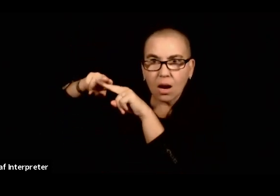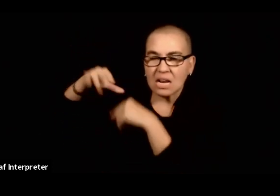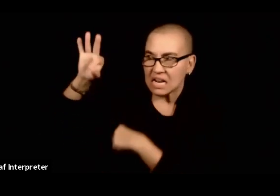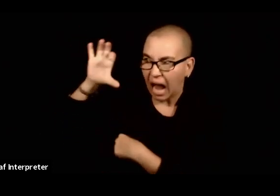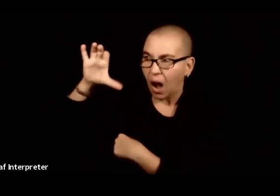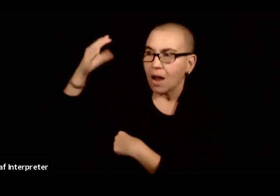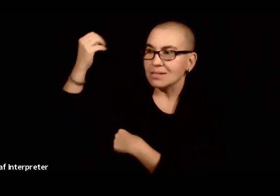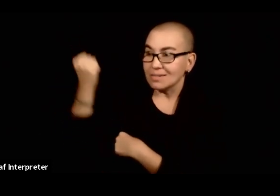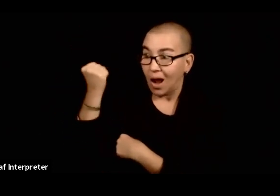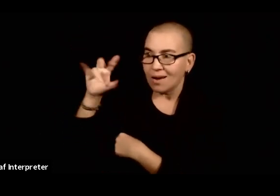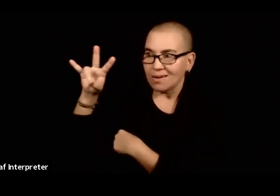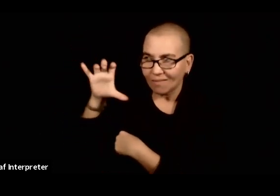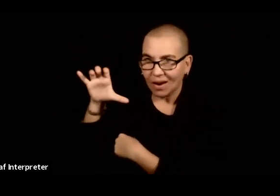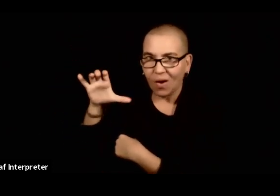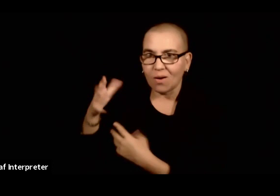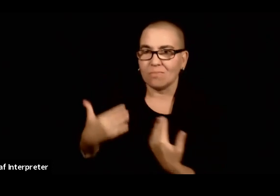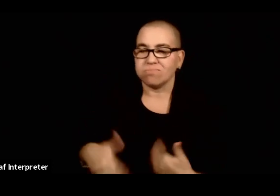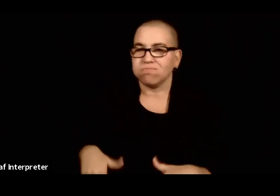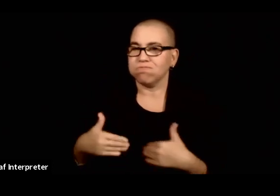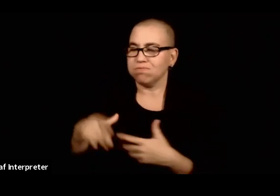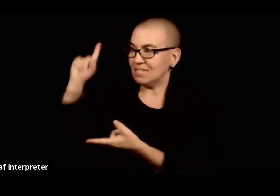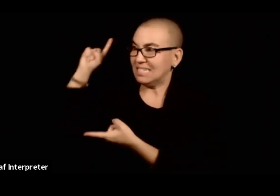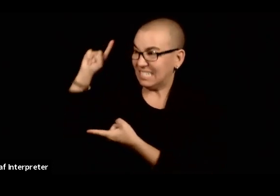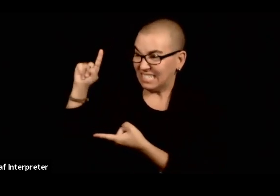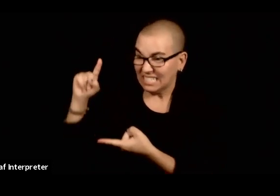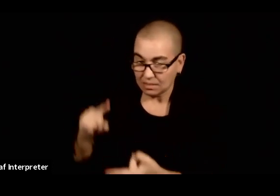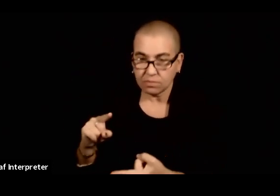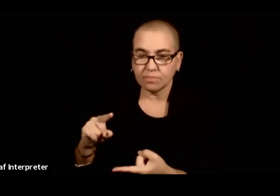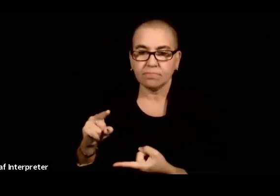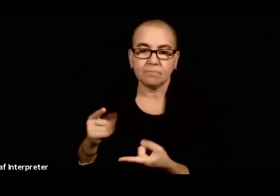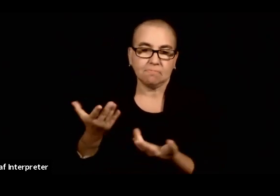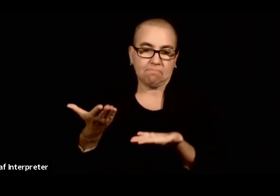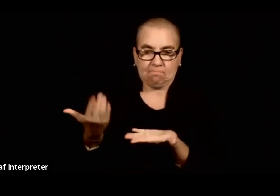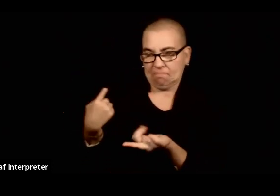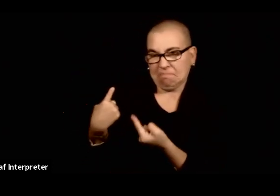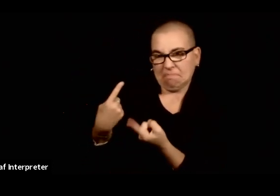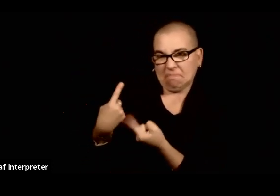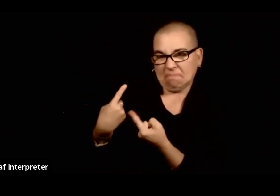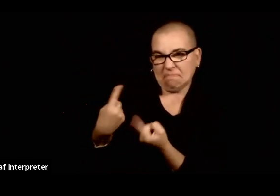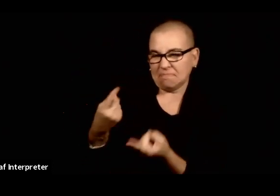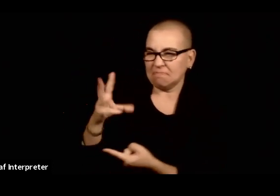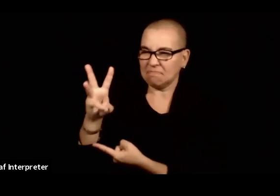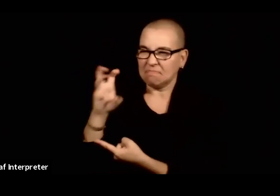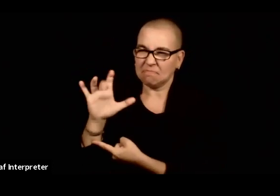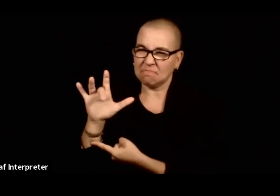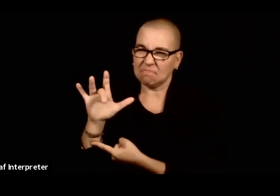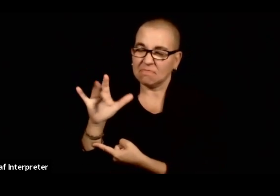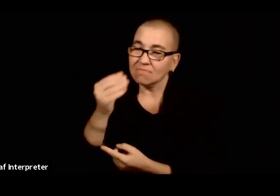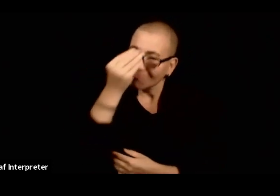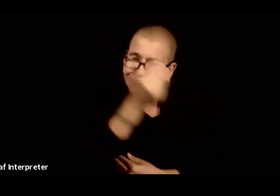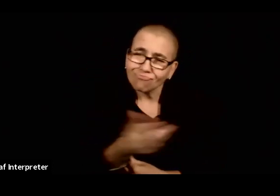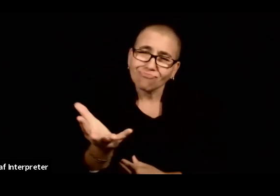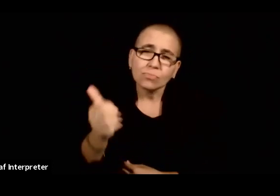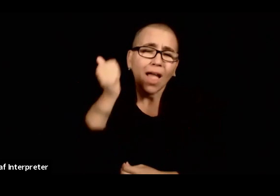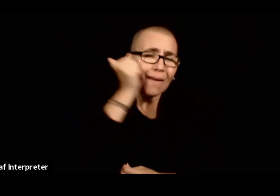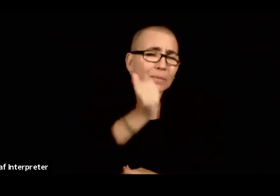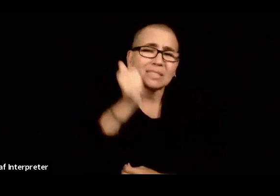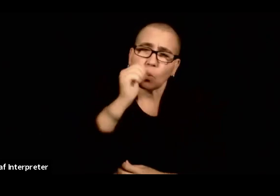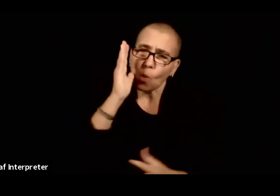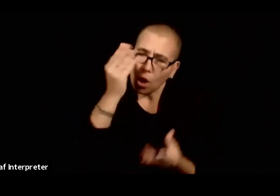folks about these data that are reported each day. What we're reporting to each day is the number of